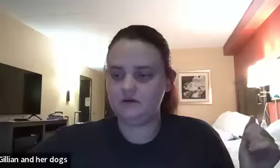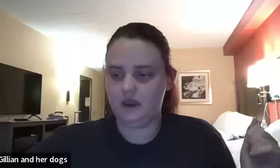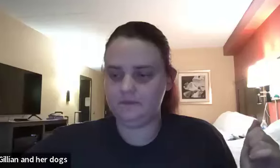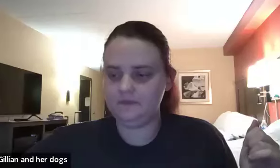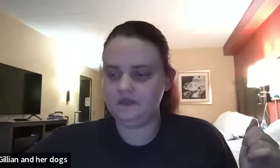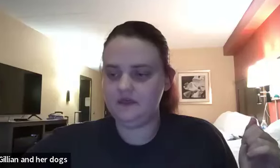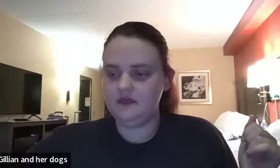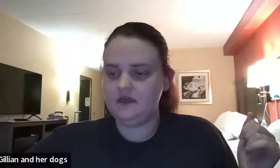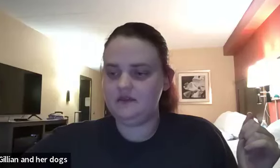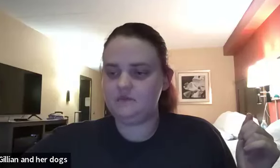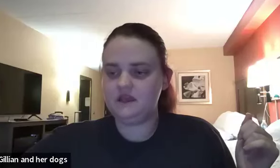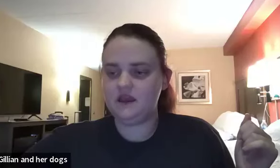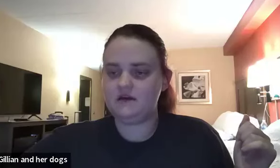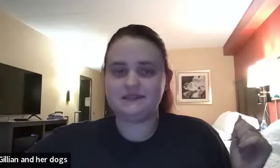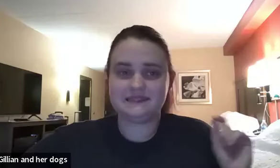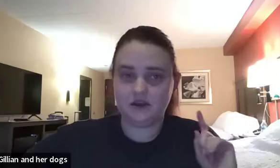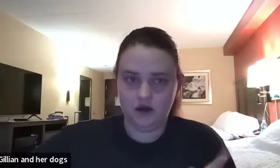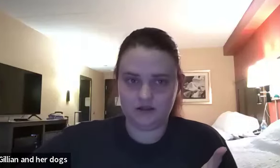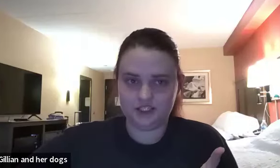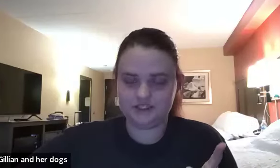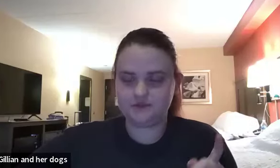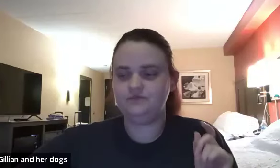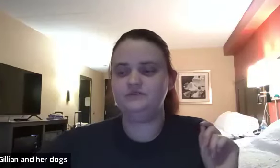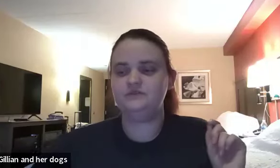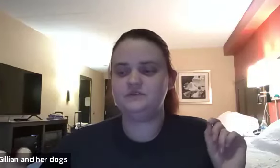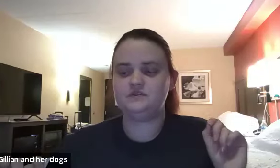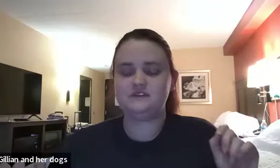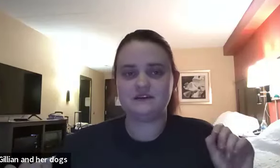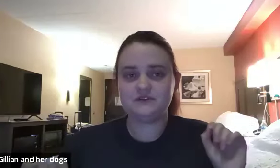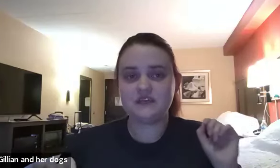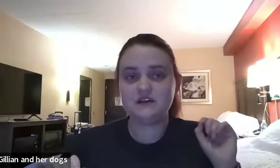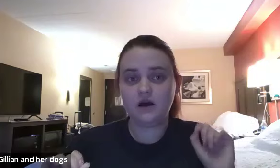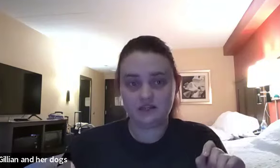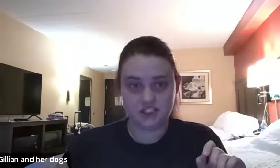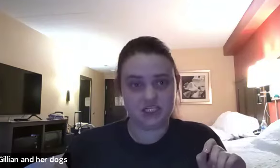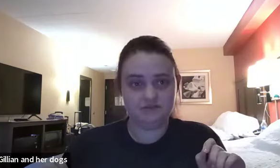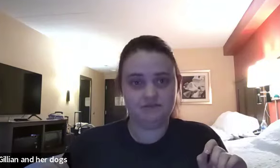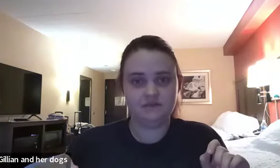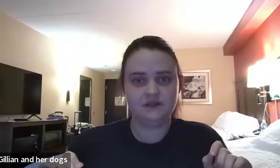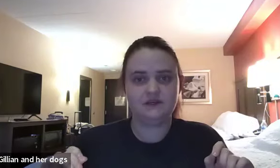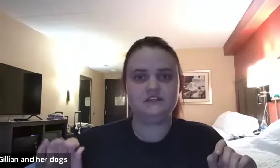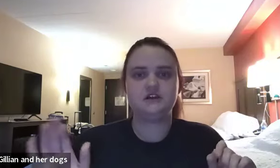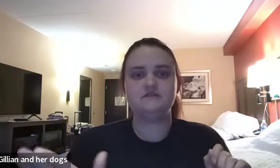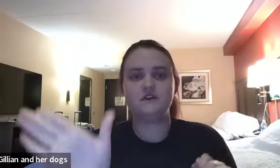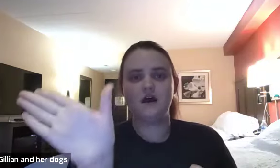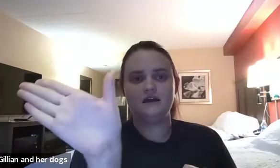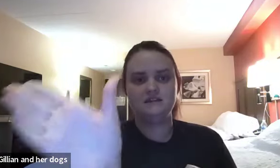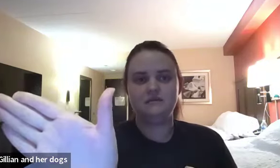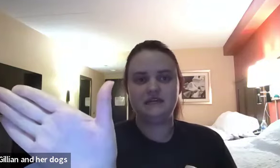Okay. Then we have psychologist. So the sign for psychology is you're gonna have your non-dominant